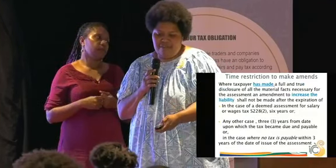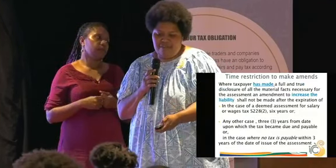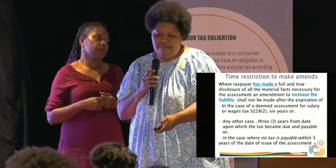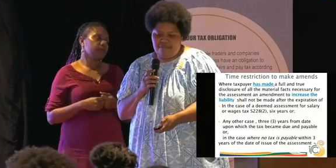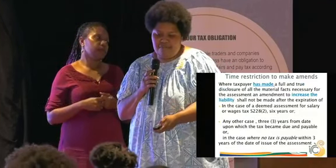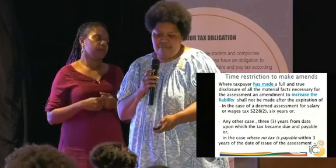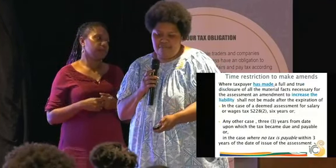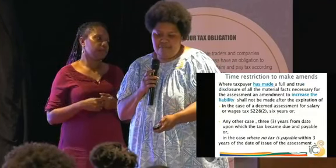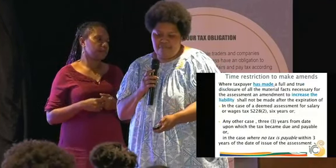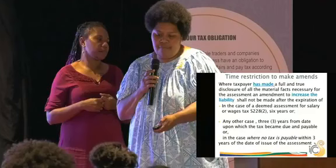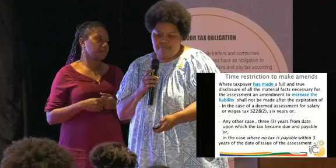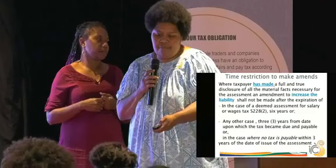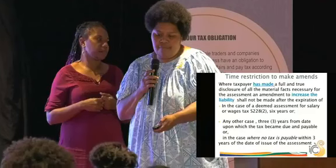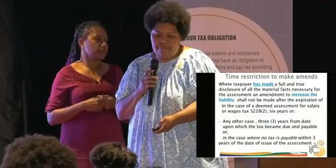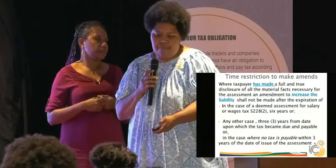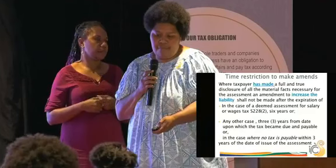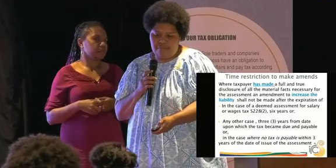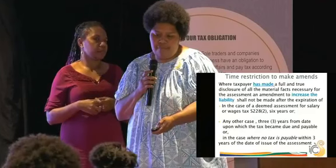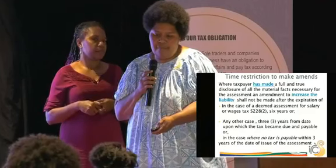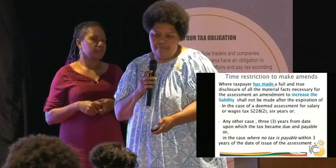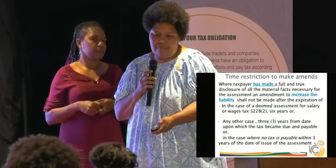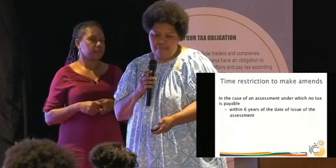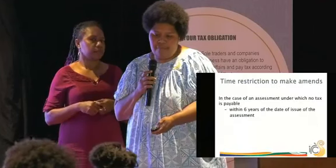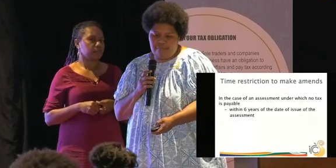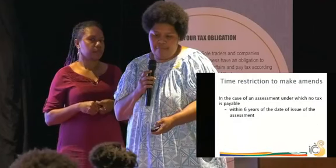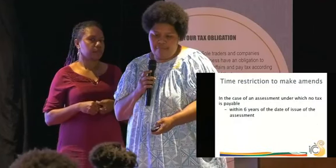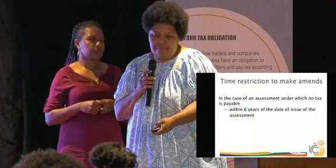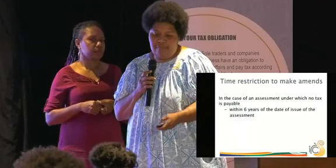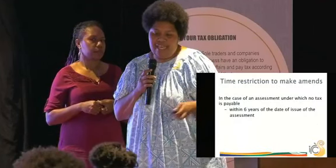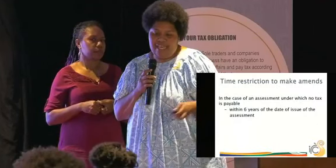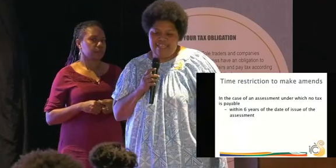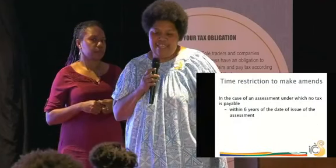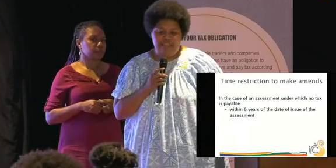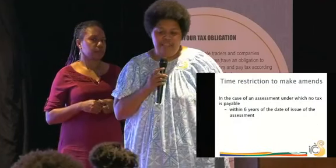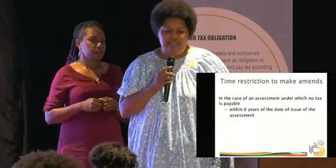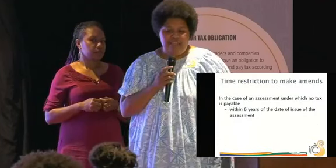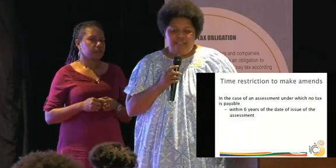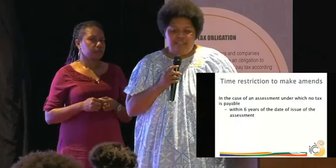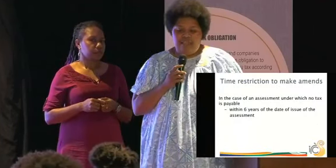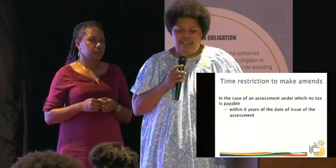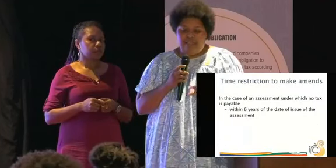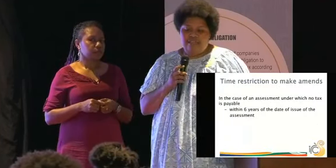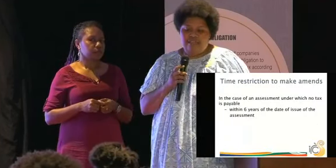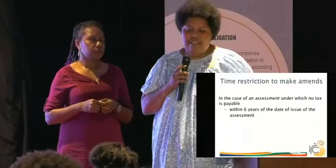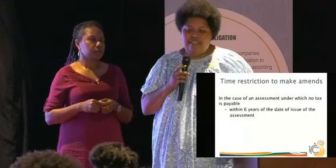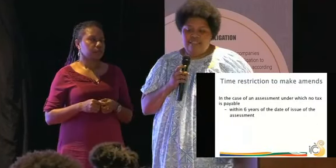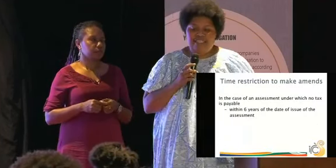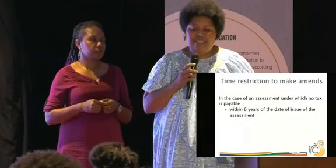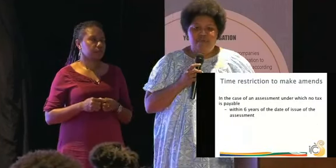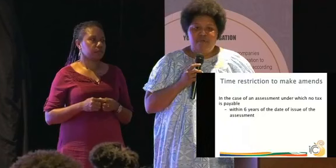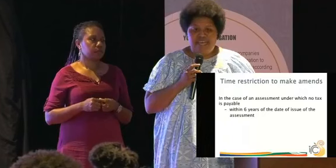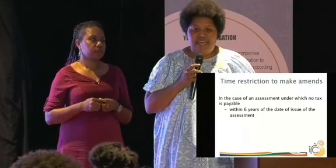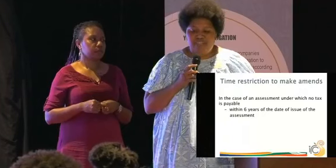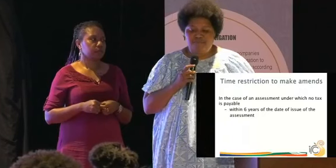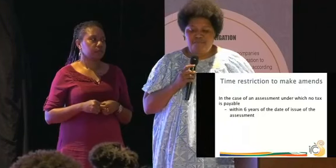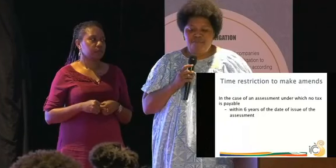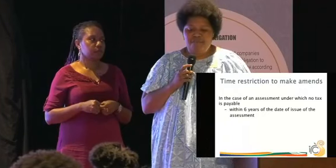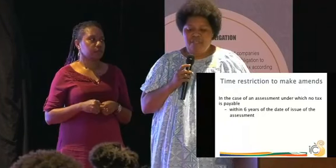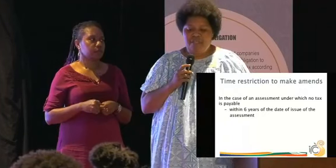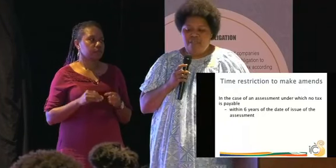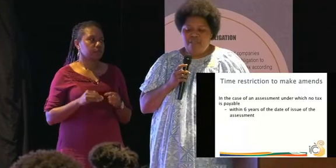Okay. there is now a